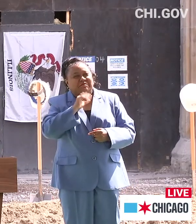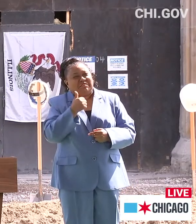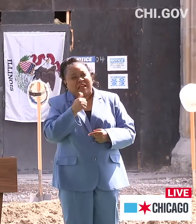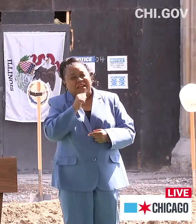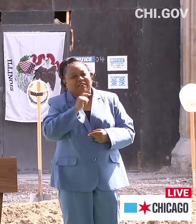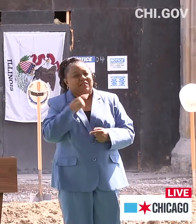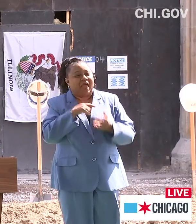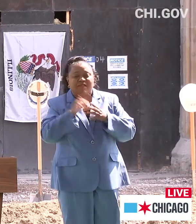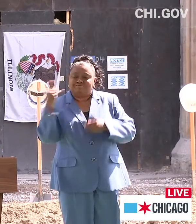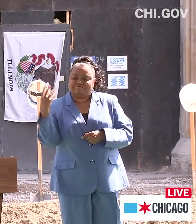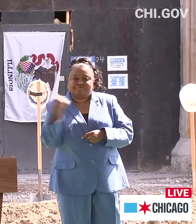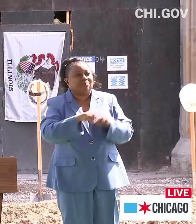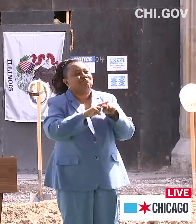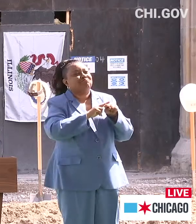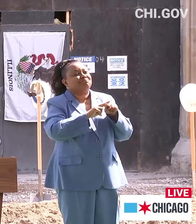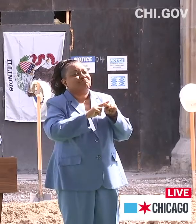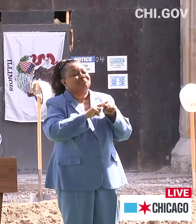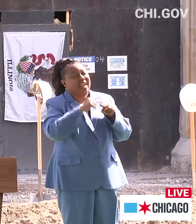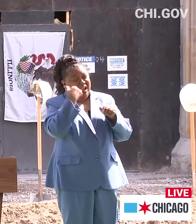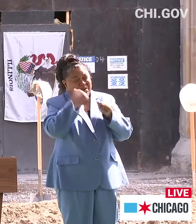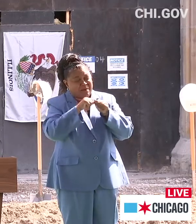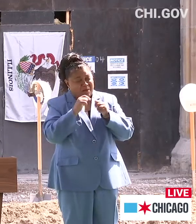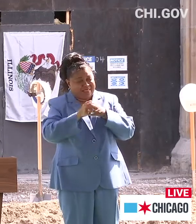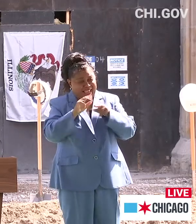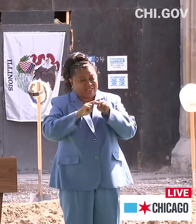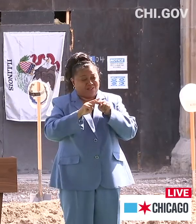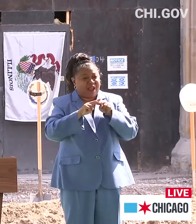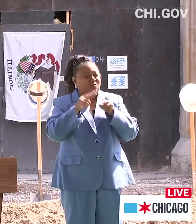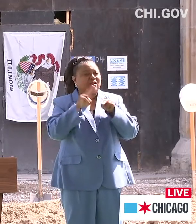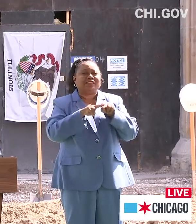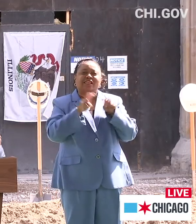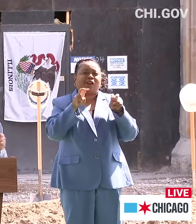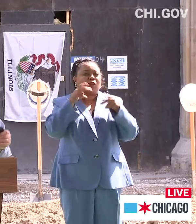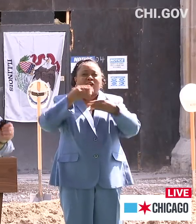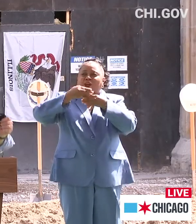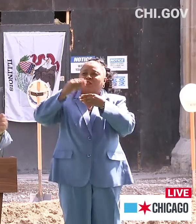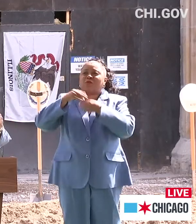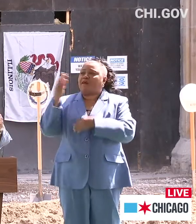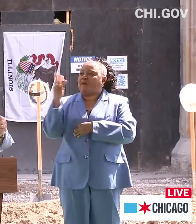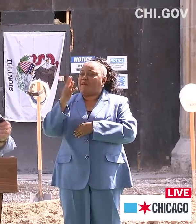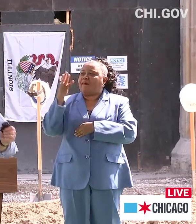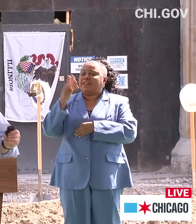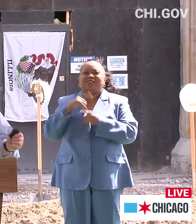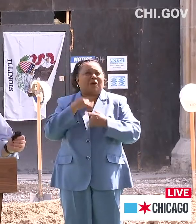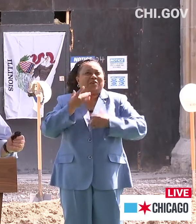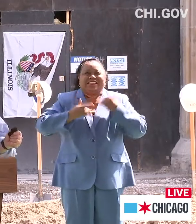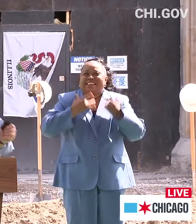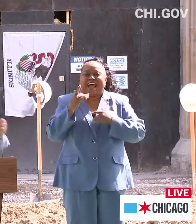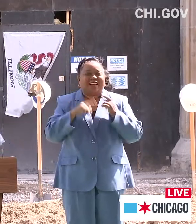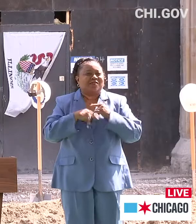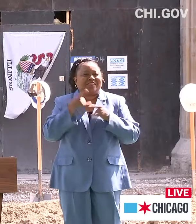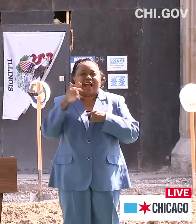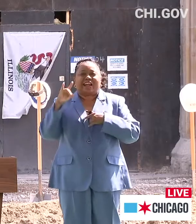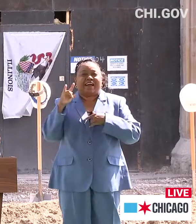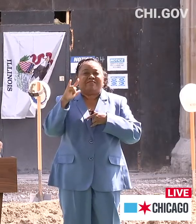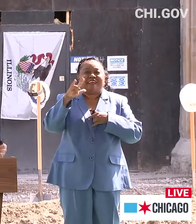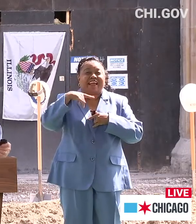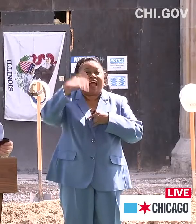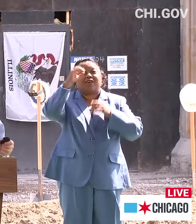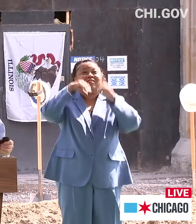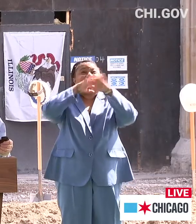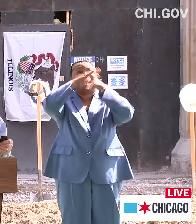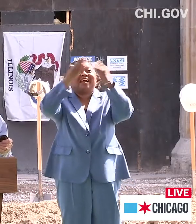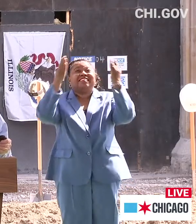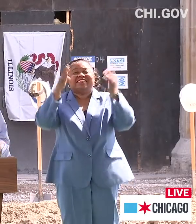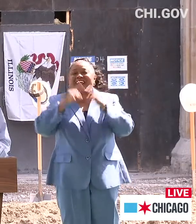old, off we went. And I remember on that train when we were sitting there looking out the window, I was so excited, it was like a flight into outer